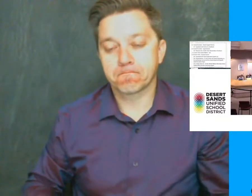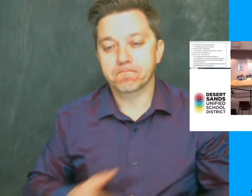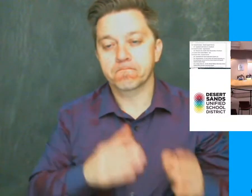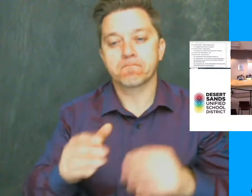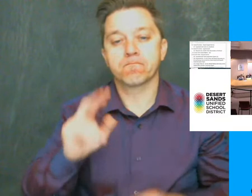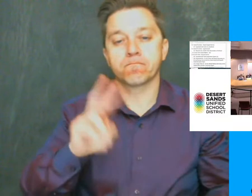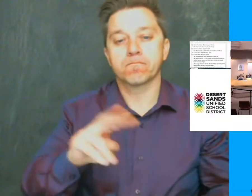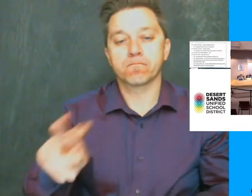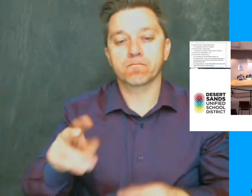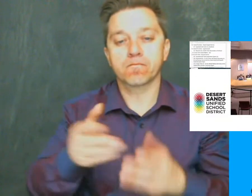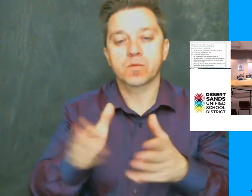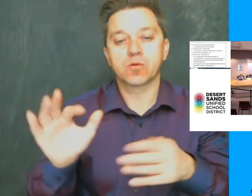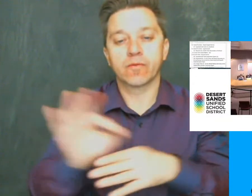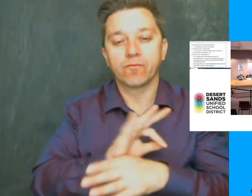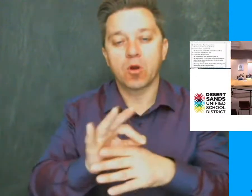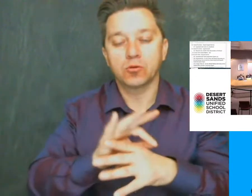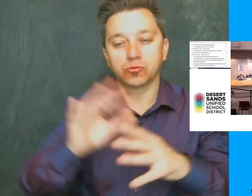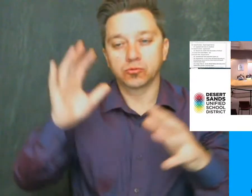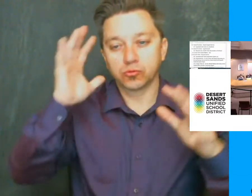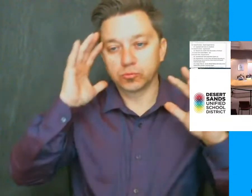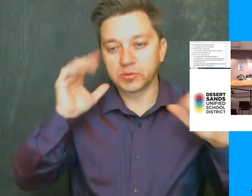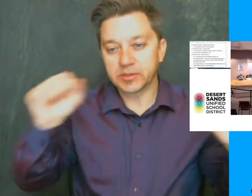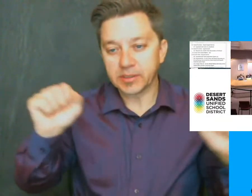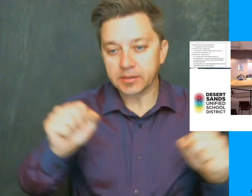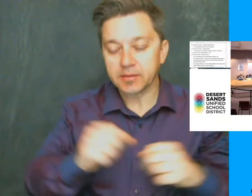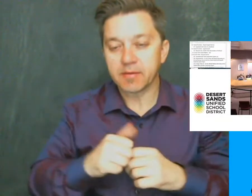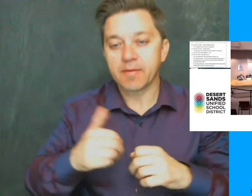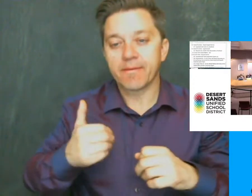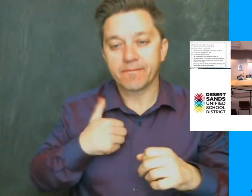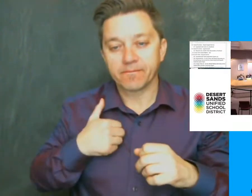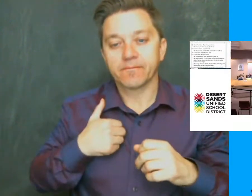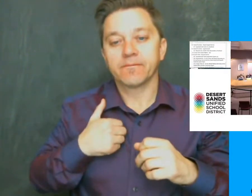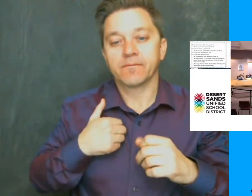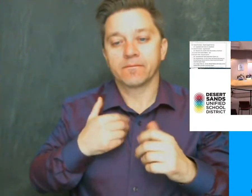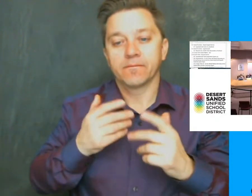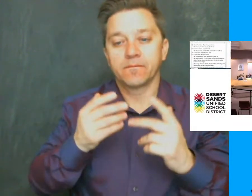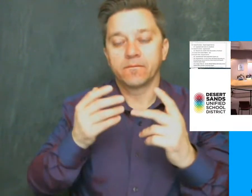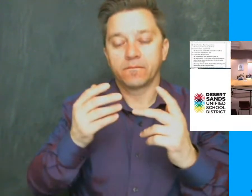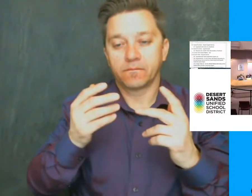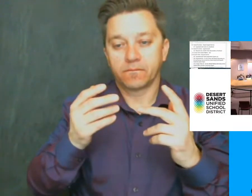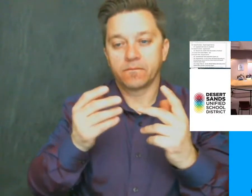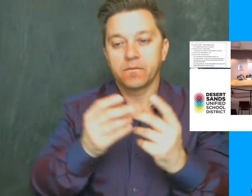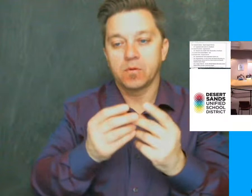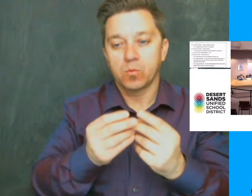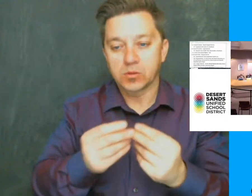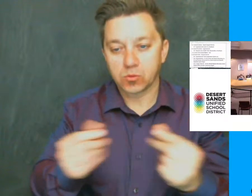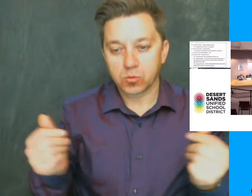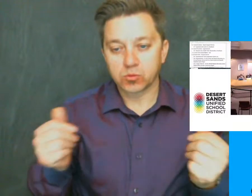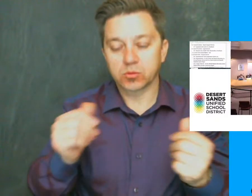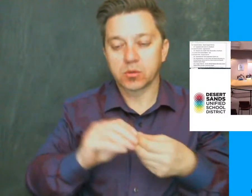22, general function superintendent. There is a resolution number